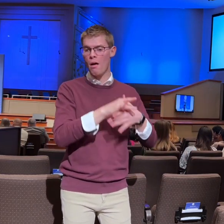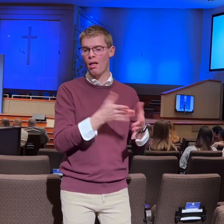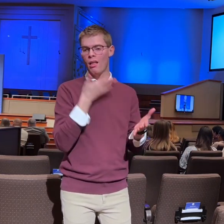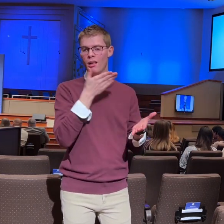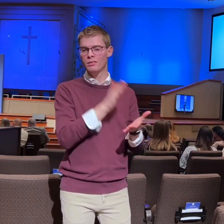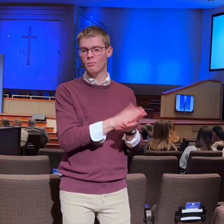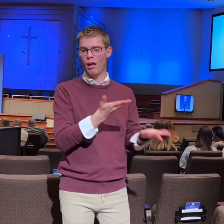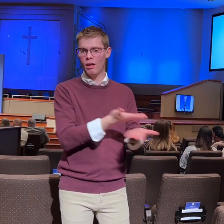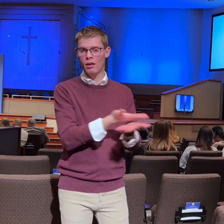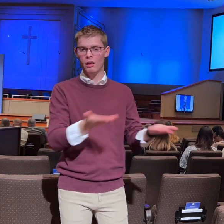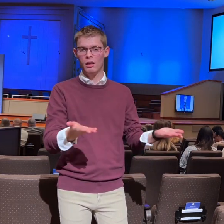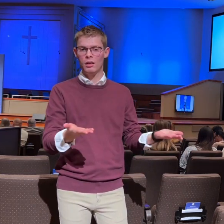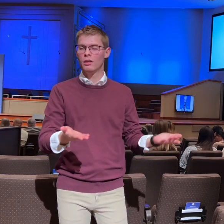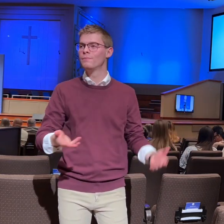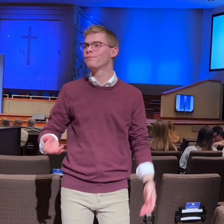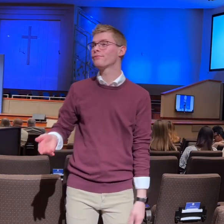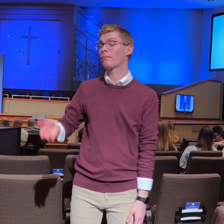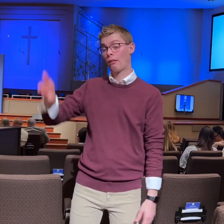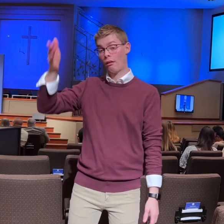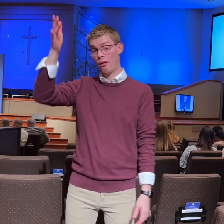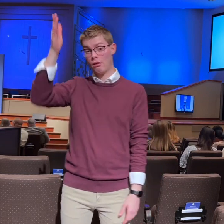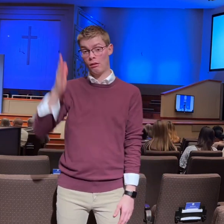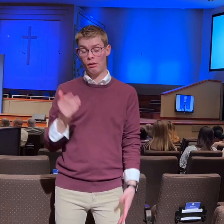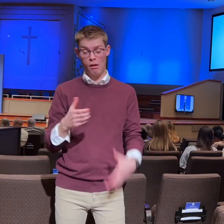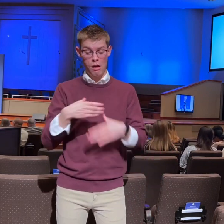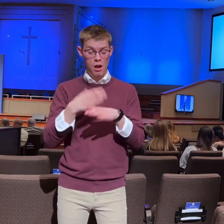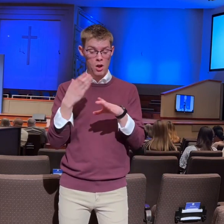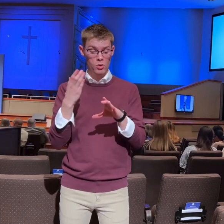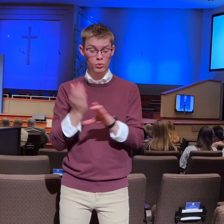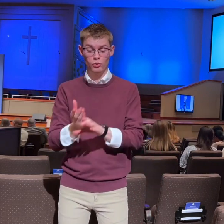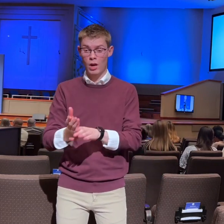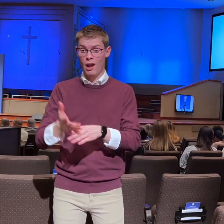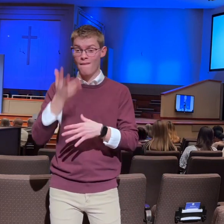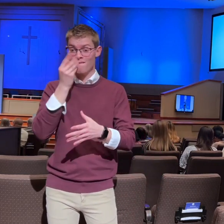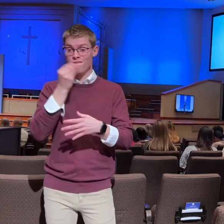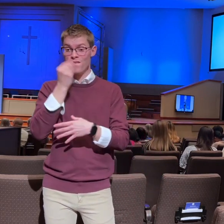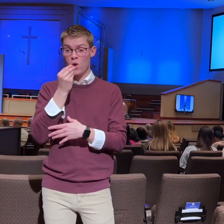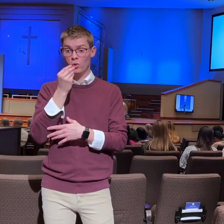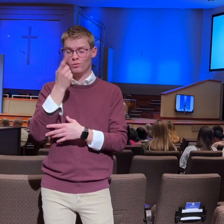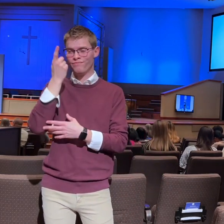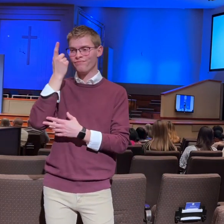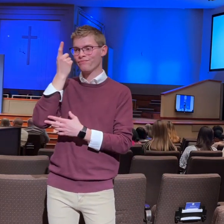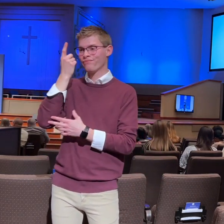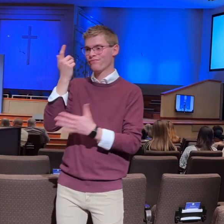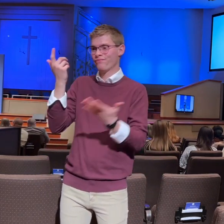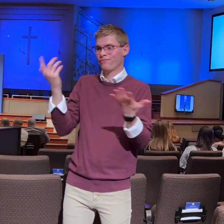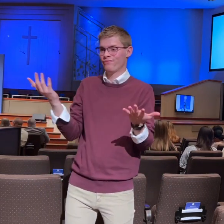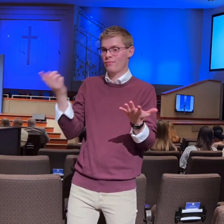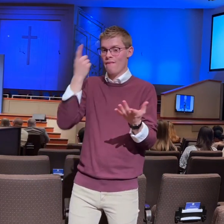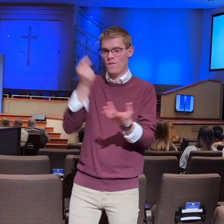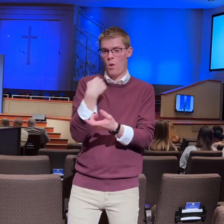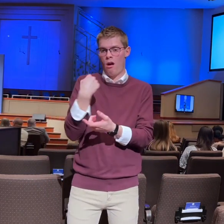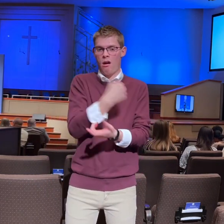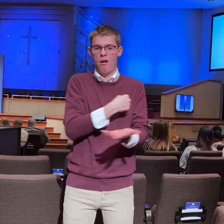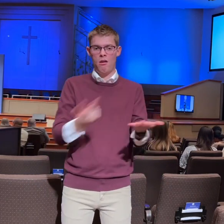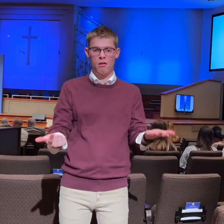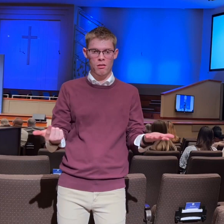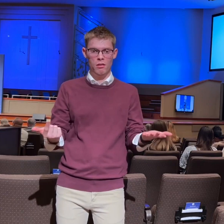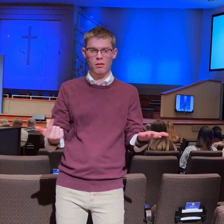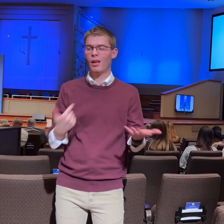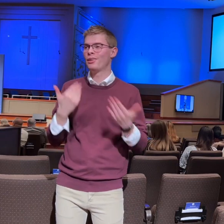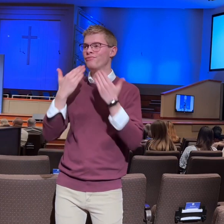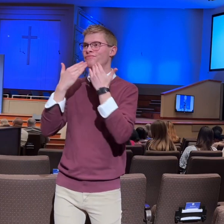God created food to be received thankfully. And Paul summarized it in one passage, 1 Corinthians 10 and 31.